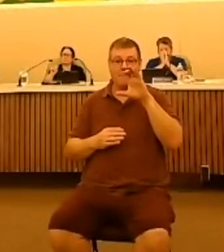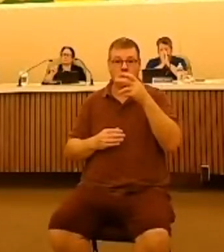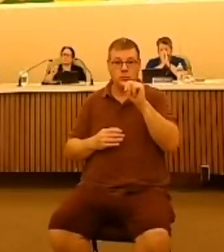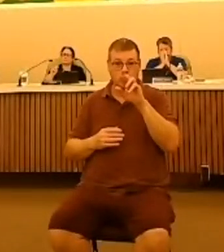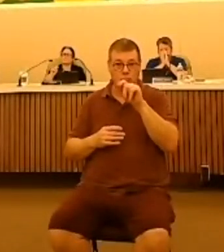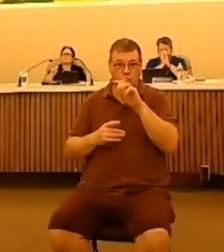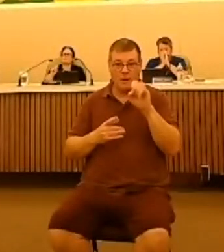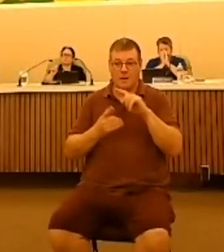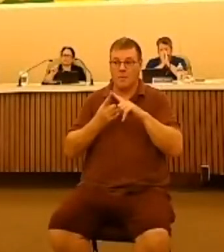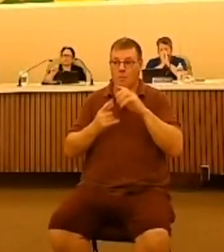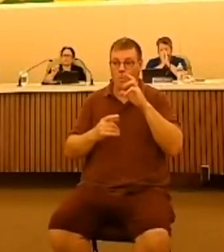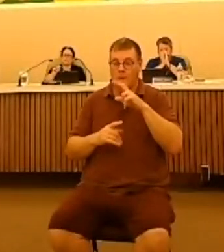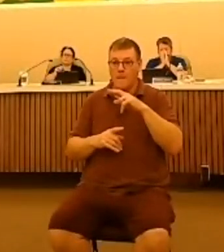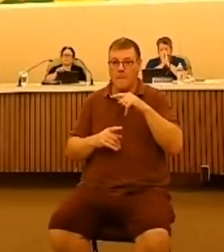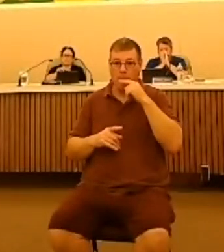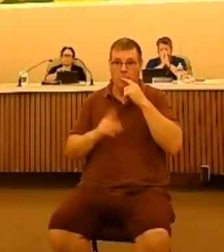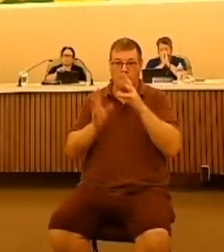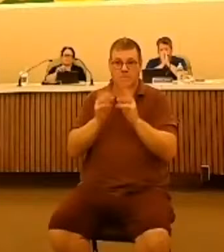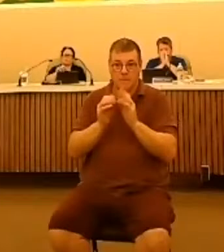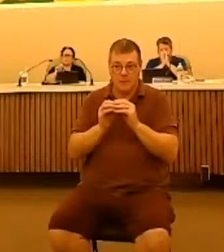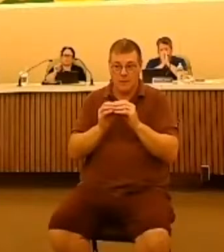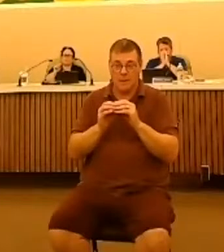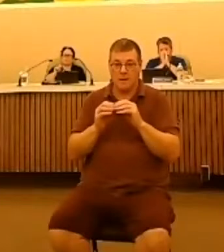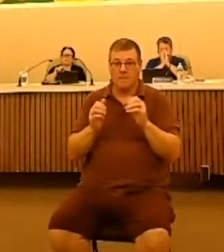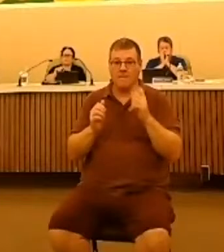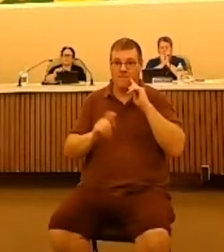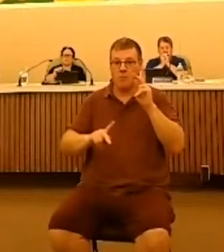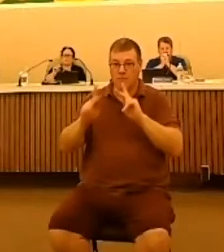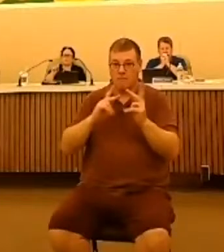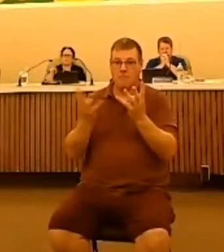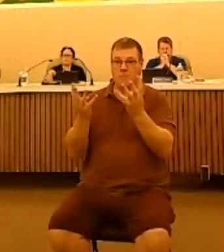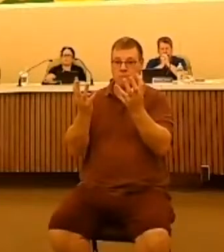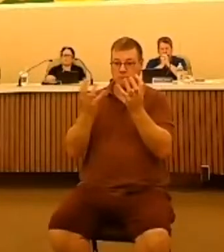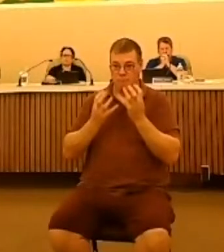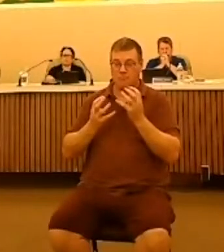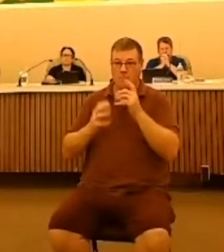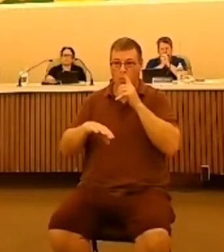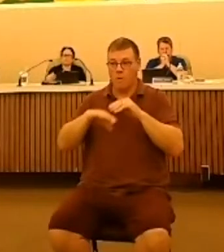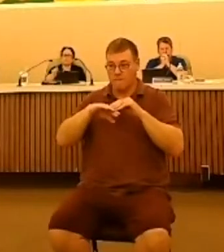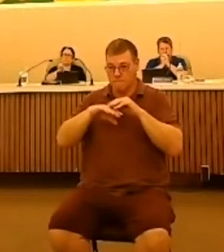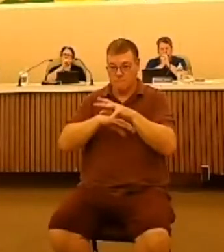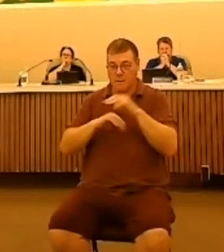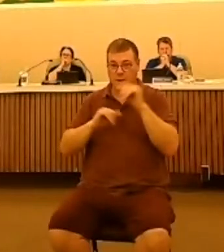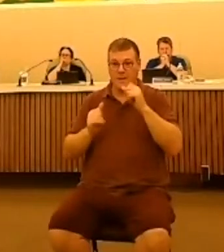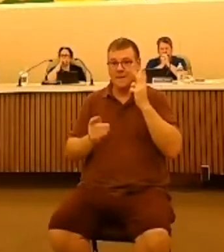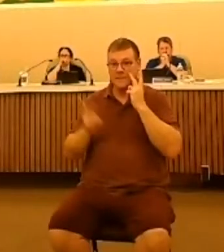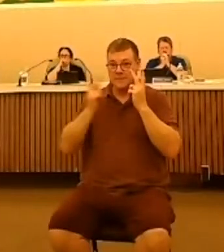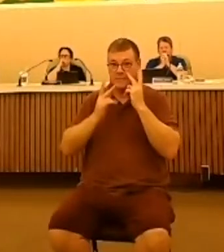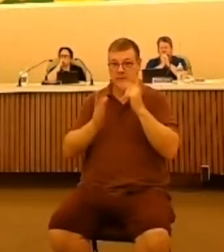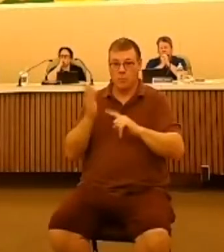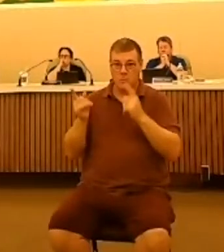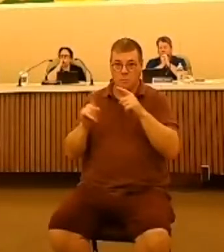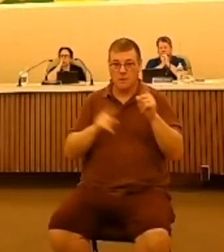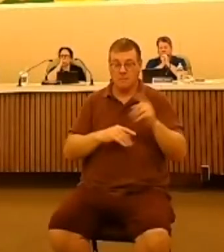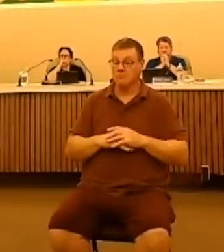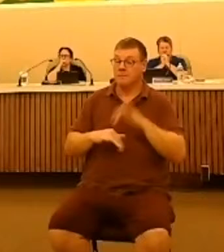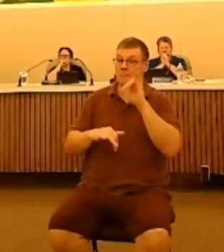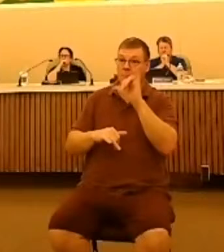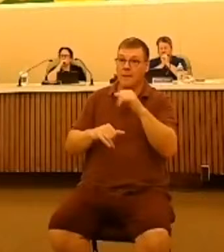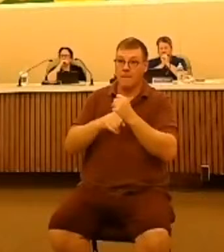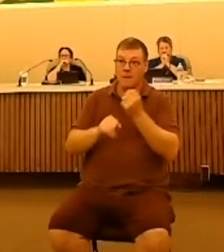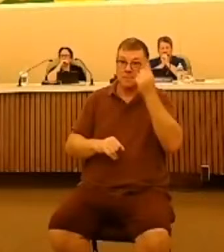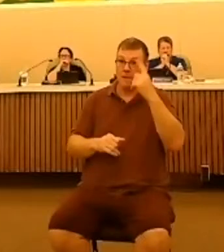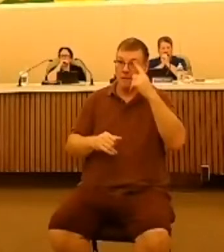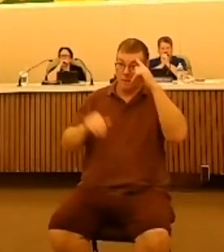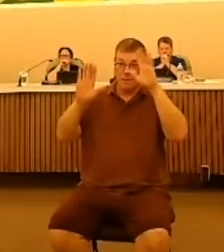a public meeting for the residents to come in that are affected by the sidewalk so they can see what's going on. That makes a lot of sense. I think